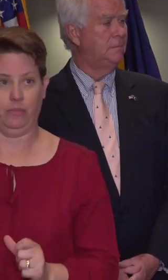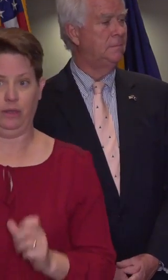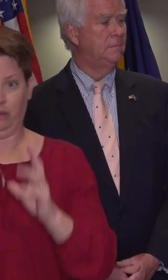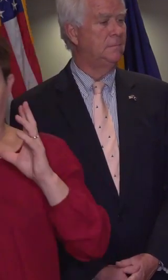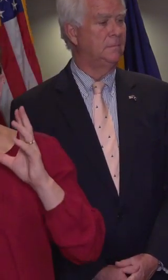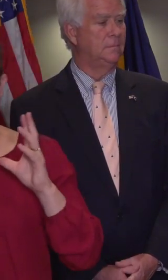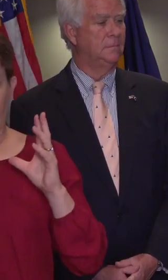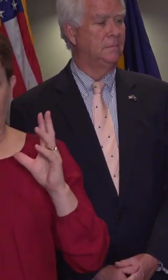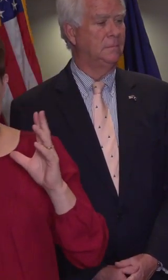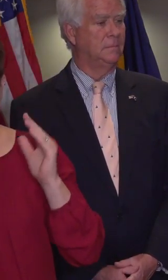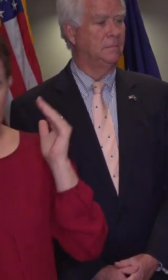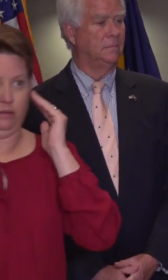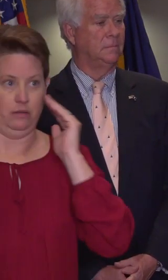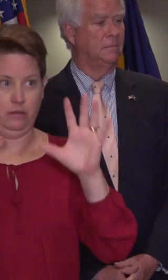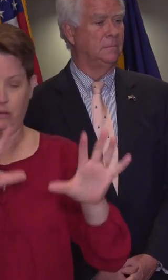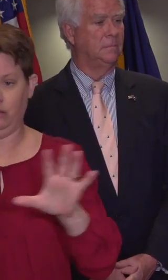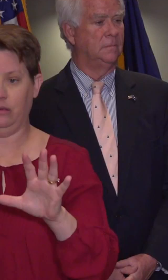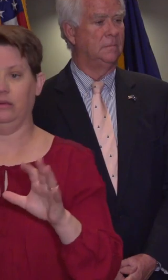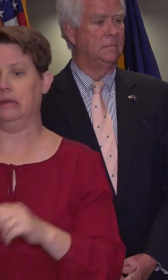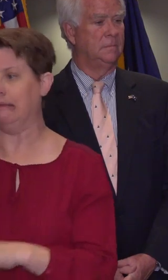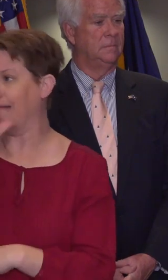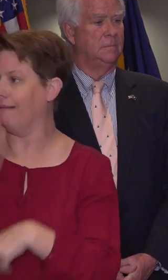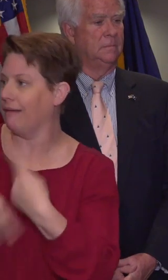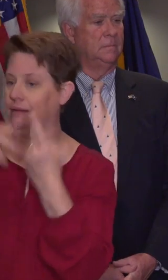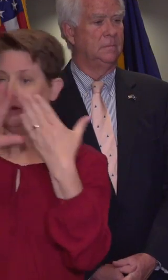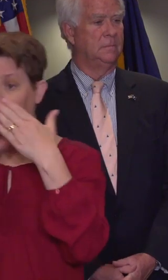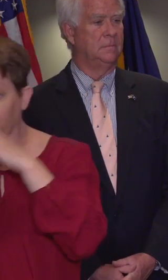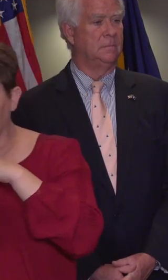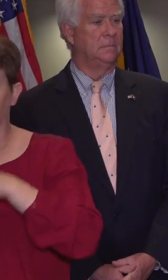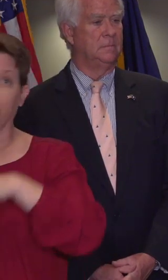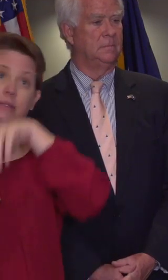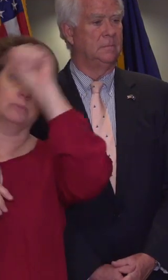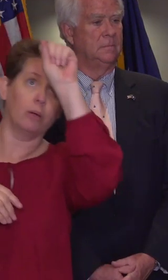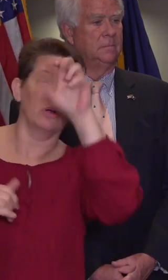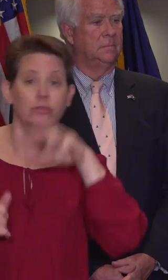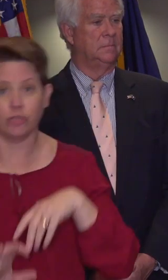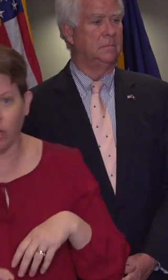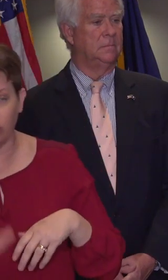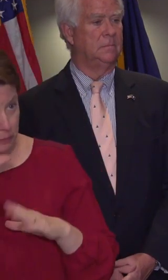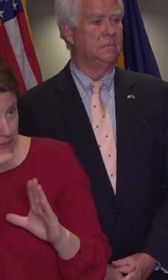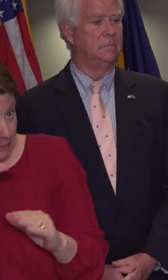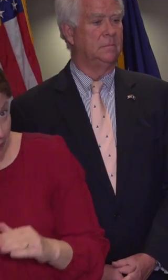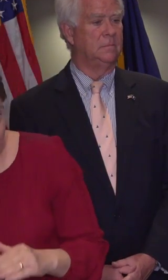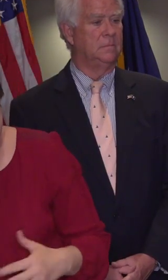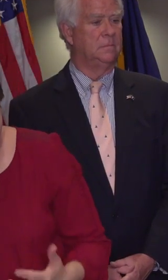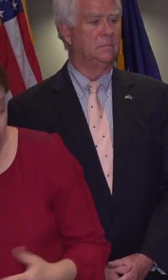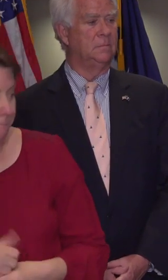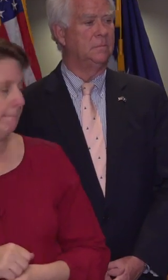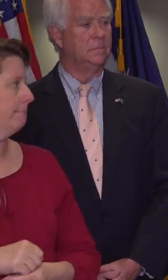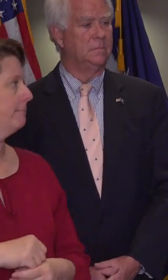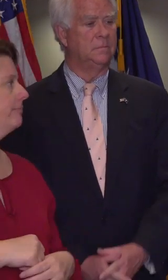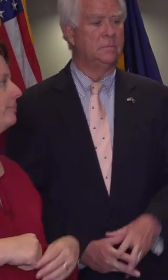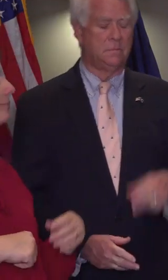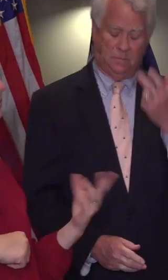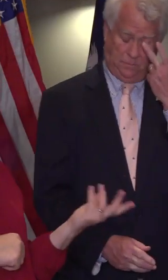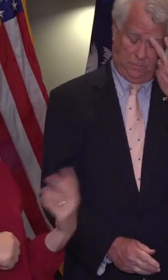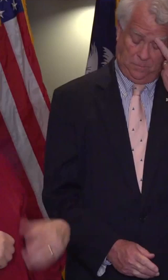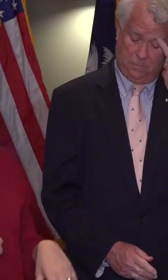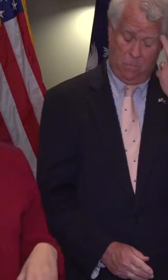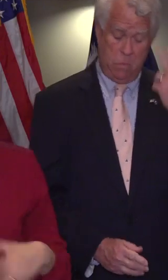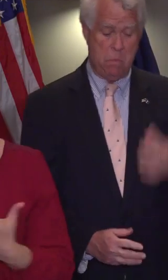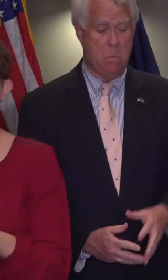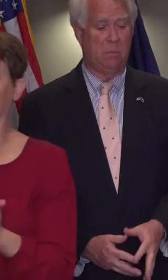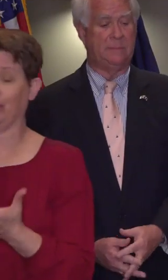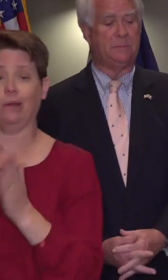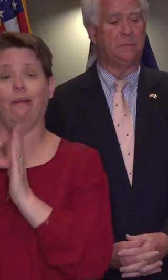awareness, and whether there might be community spread in Spartanburg and Charleston expected? Well, we want to